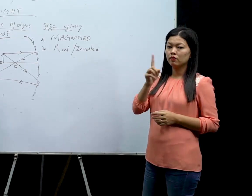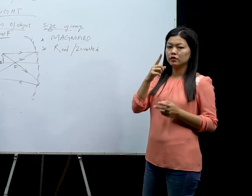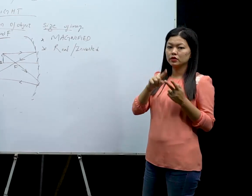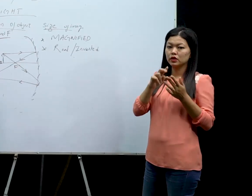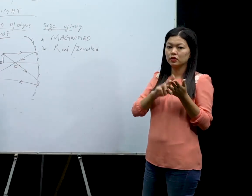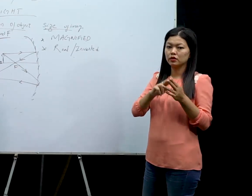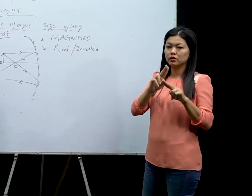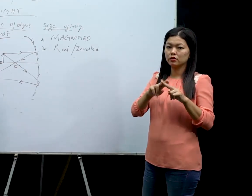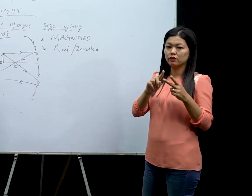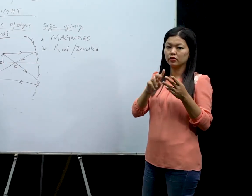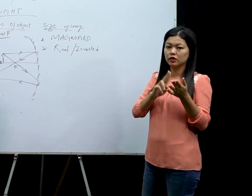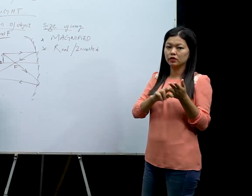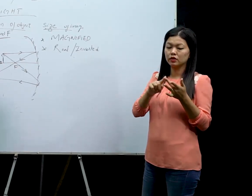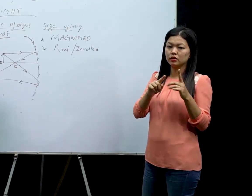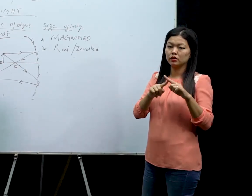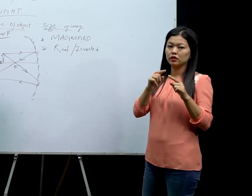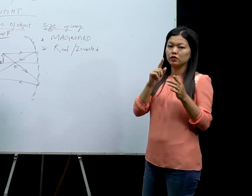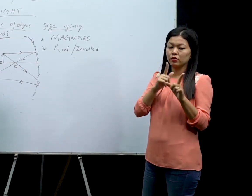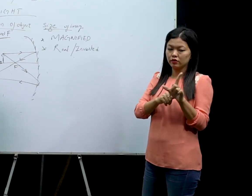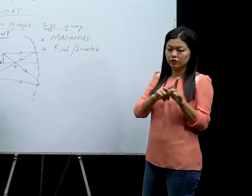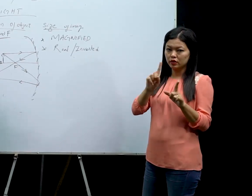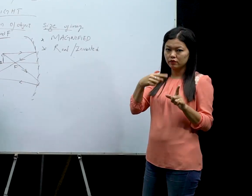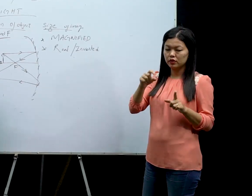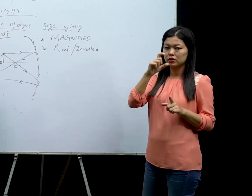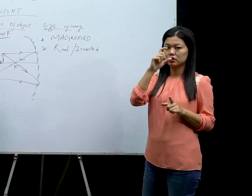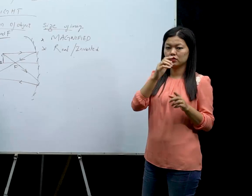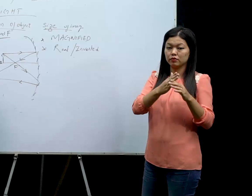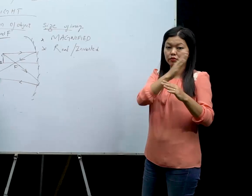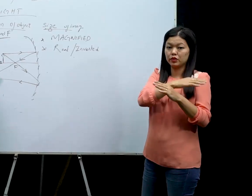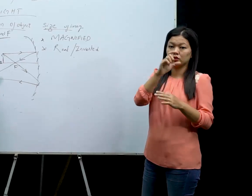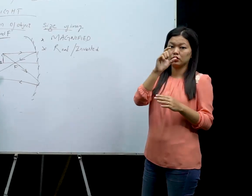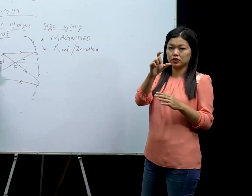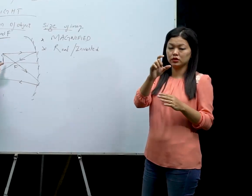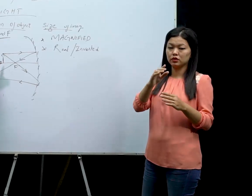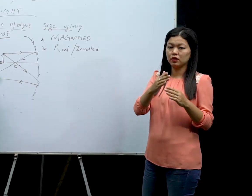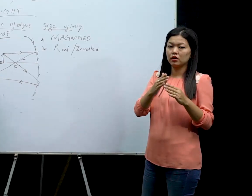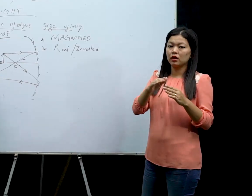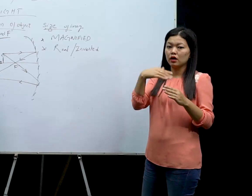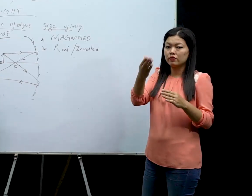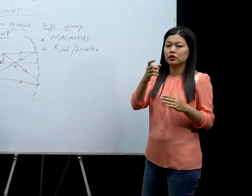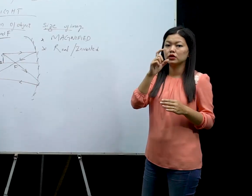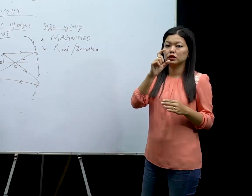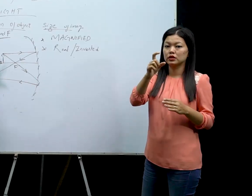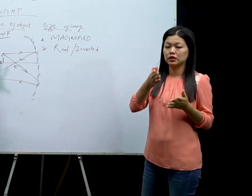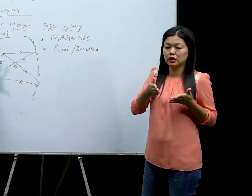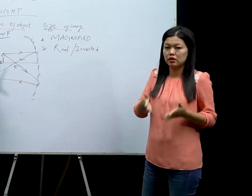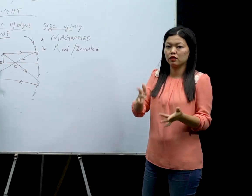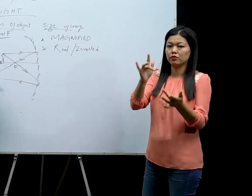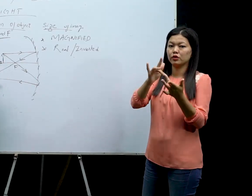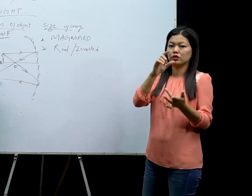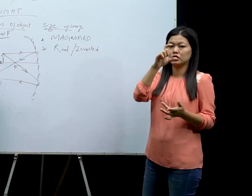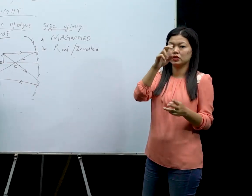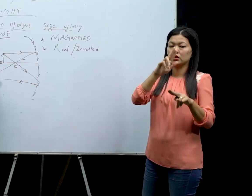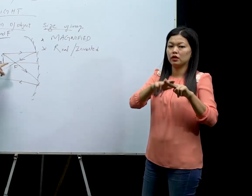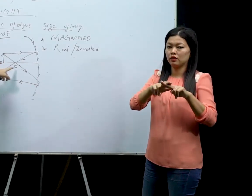infinity, then beyond C, then we started at C, and then now this is between the one which we have drawn just